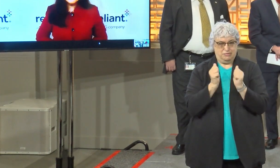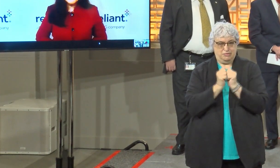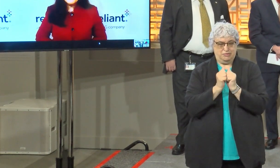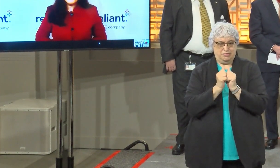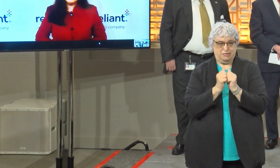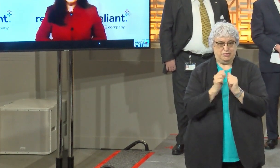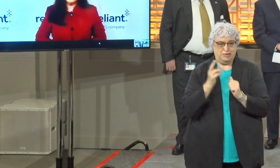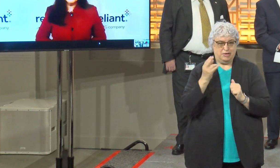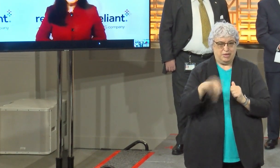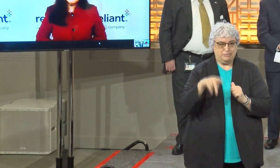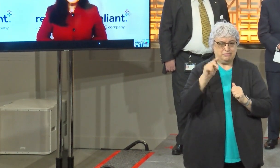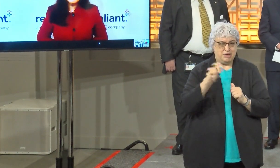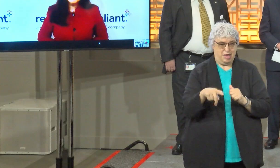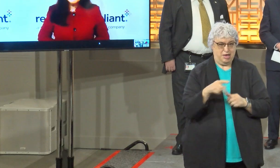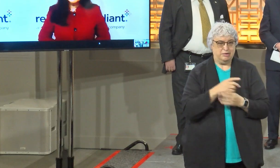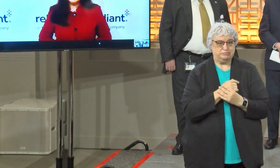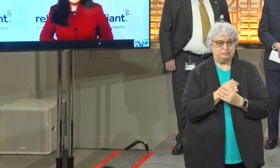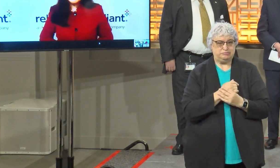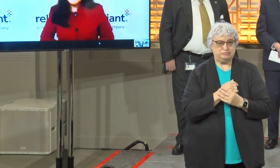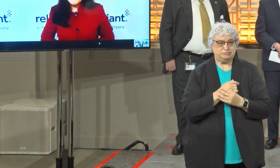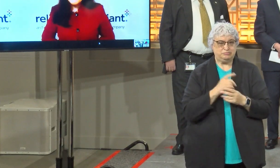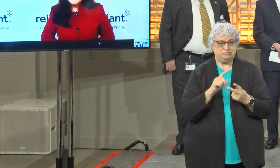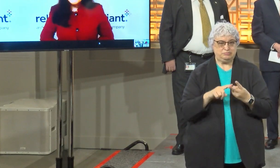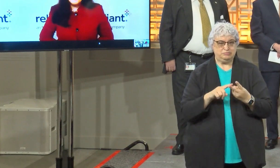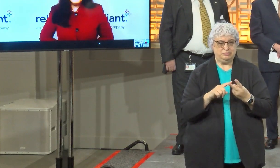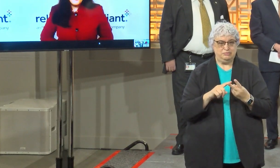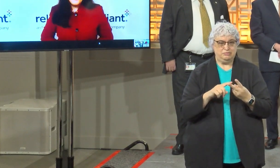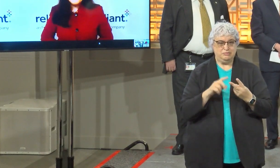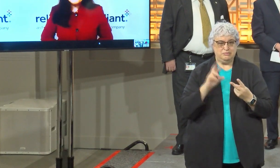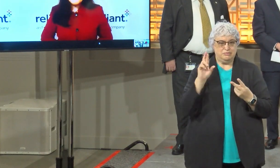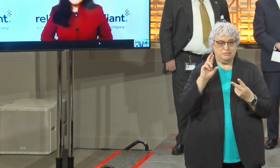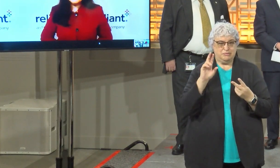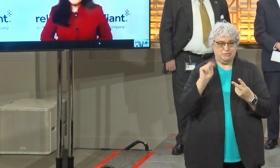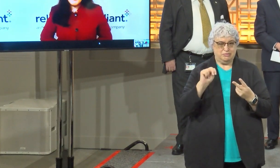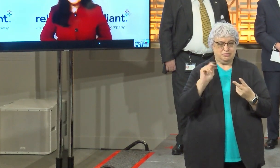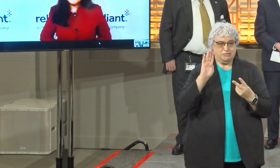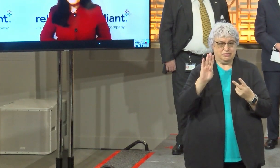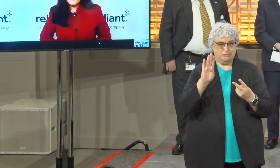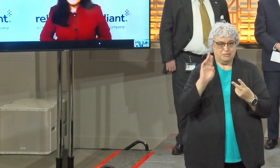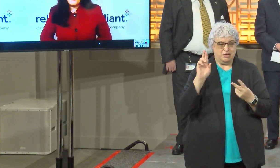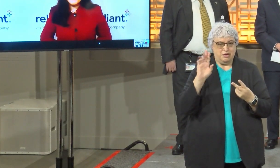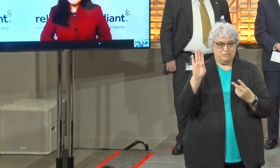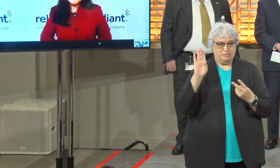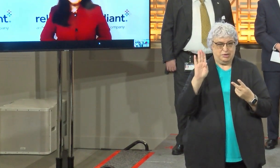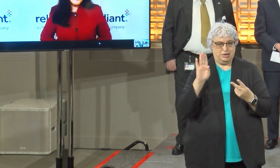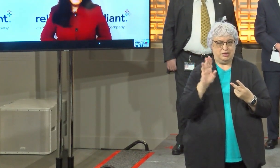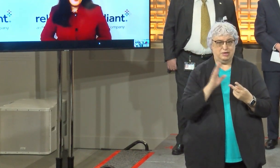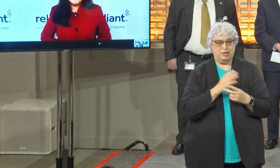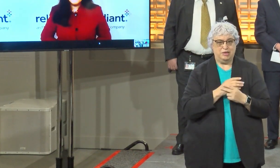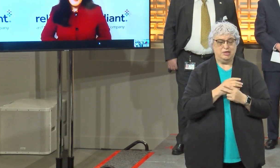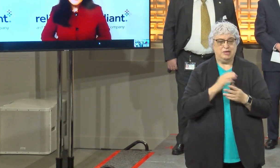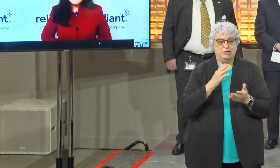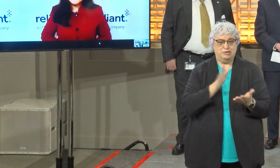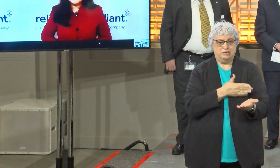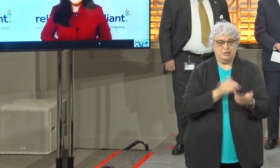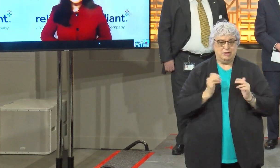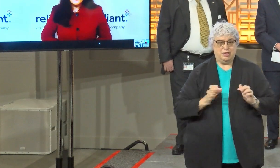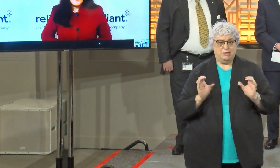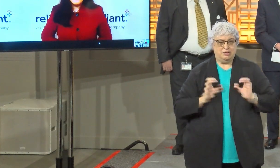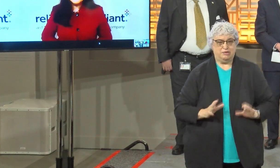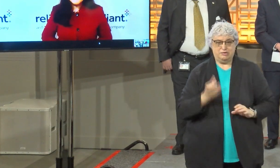subtle hip-hop influence. Ledesi, an R&B and jazz recording artist, songwriter, actress,